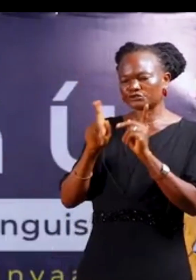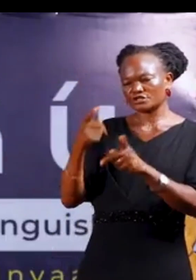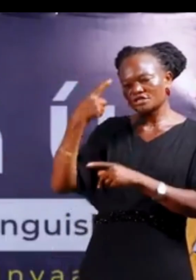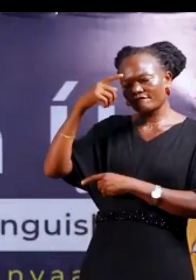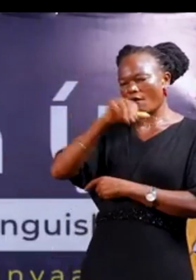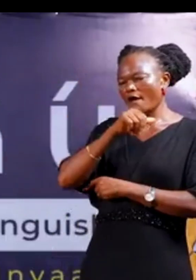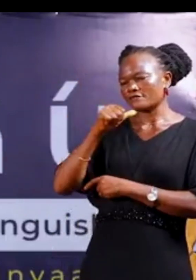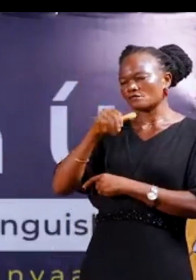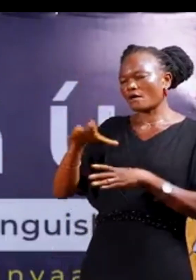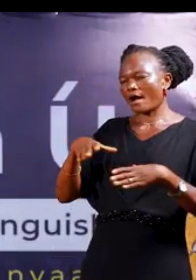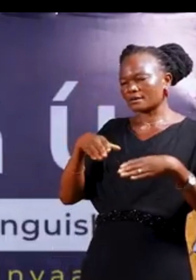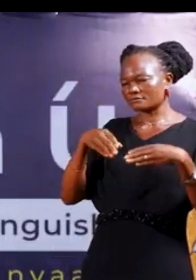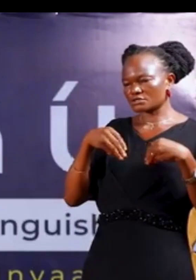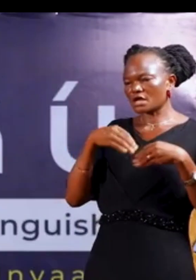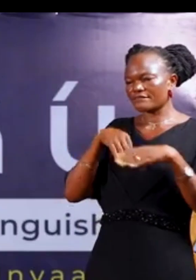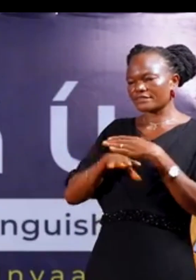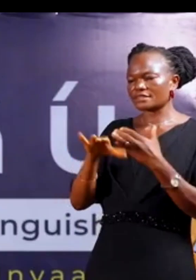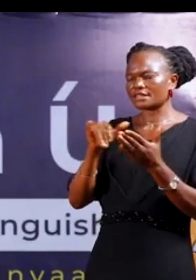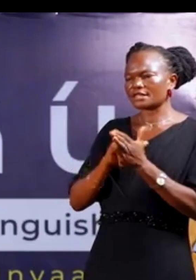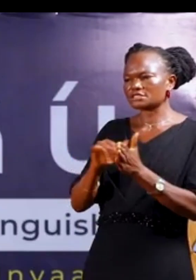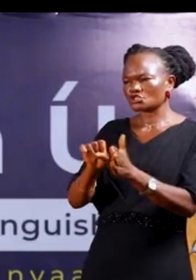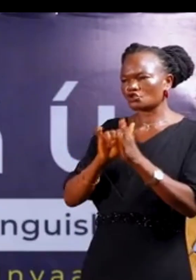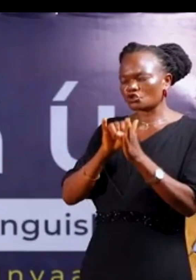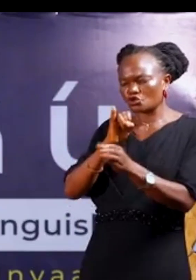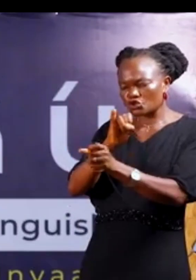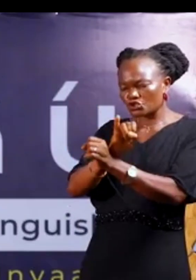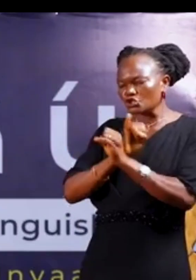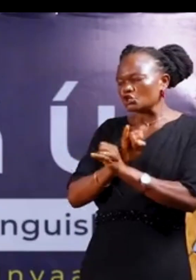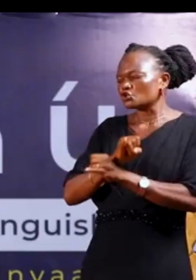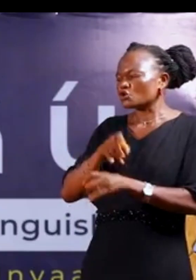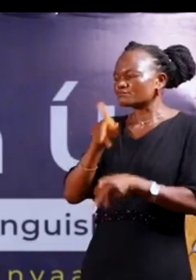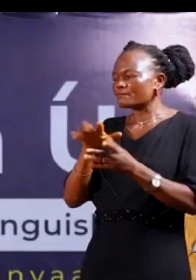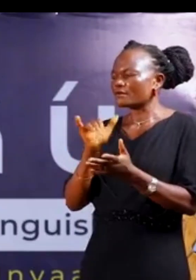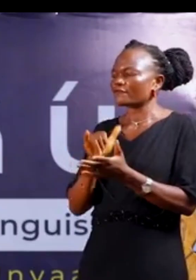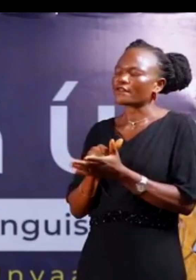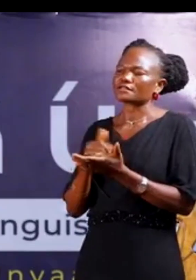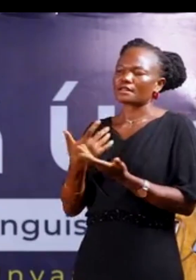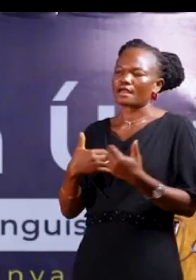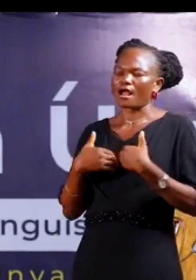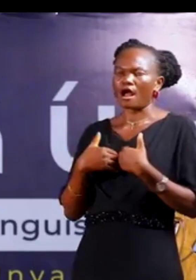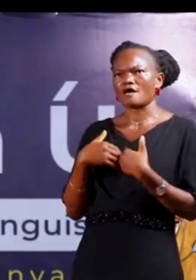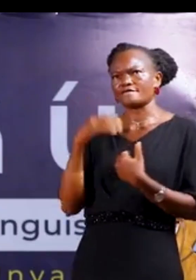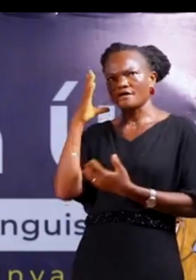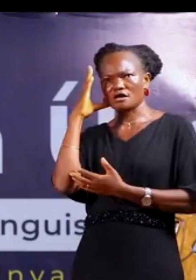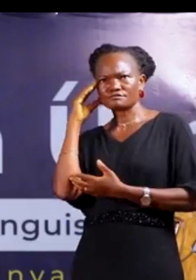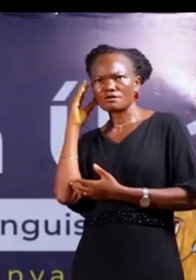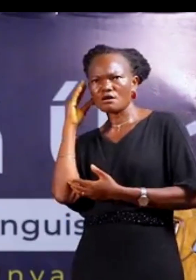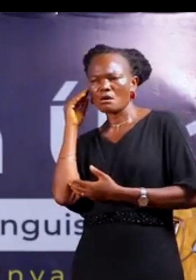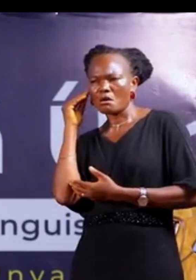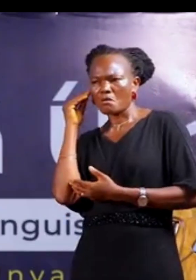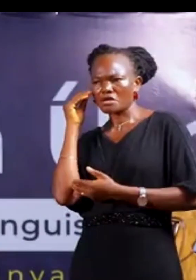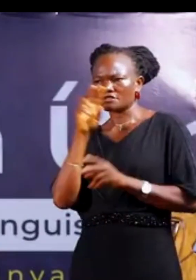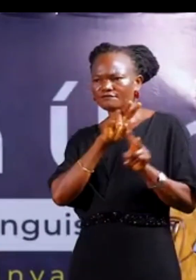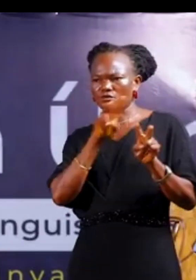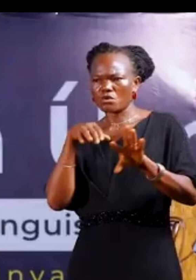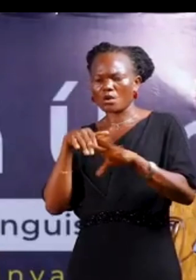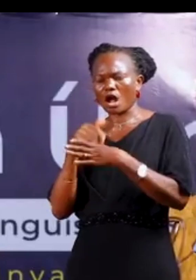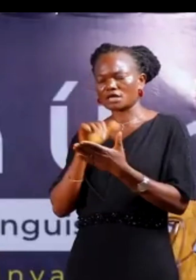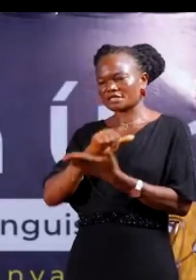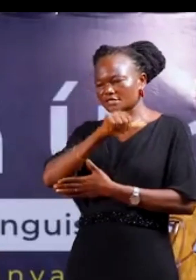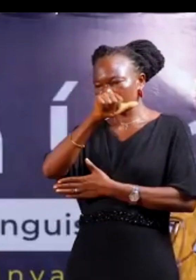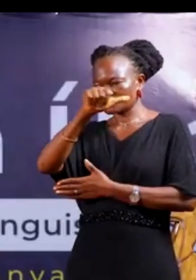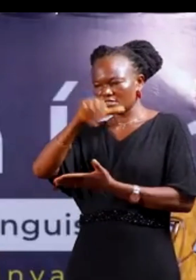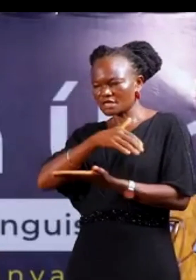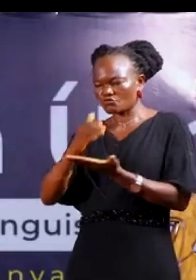and absorbing indigenous people they encounter. Some of you may come across, if you look at Central Africa,